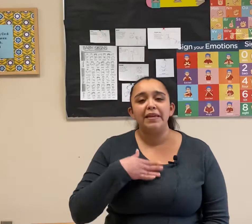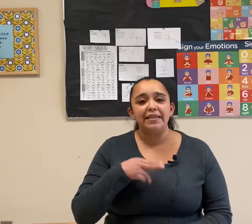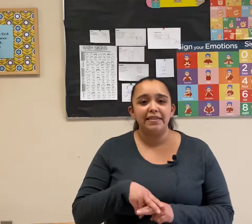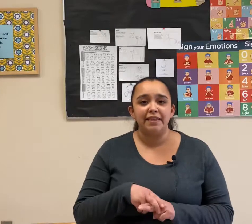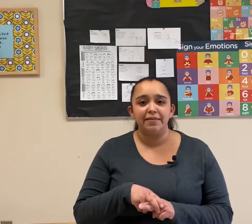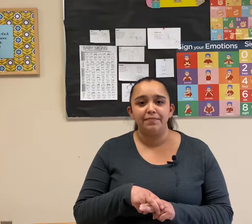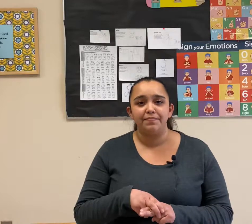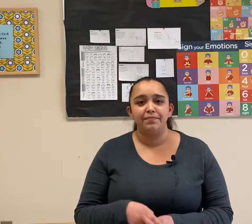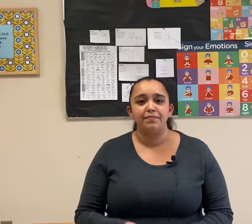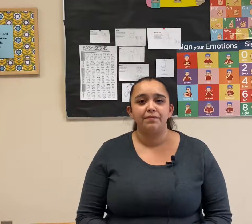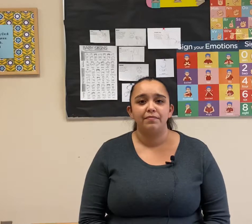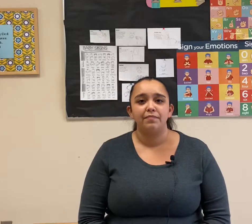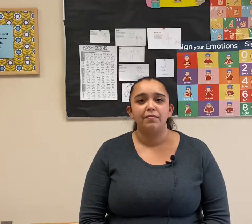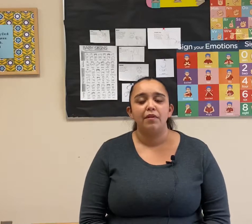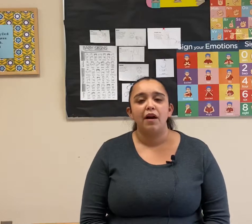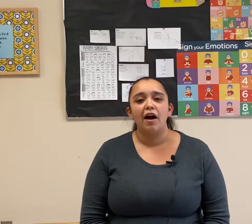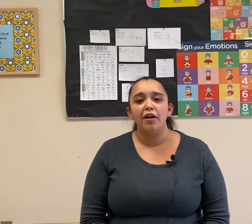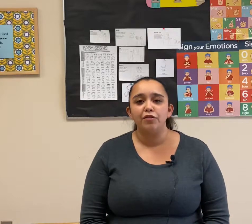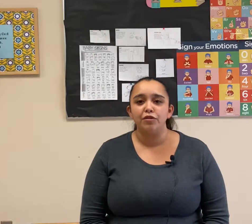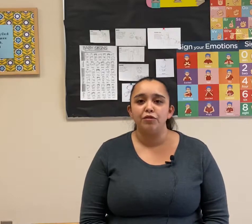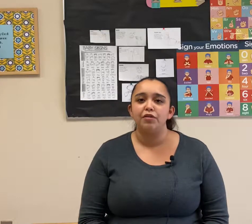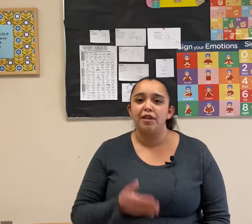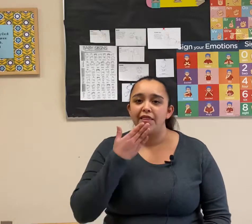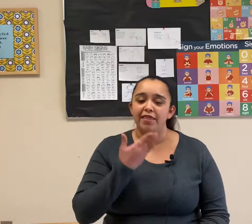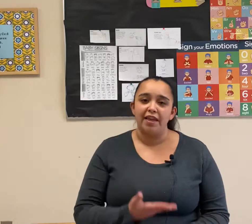sit. I also use thank you